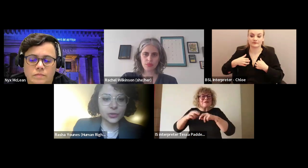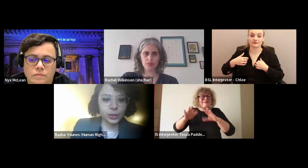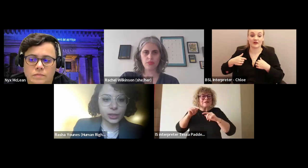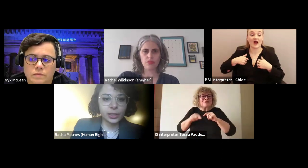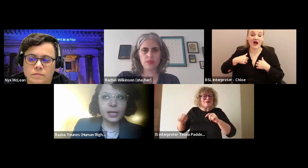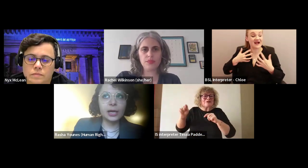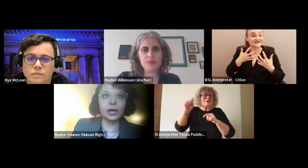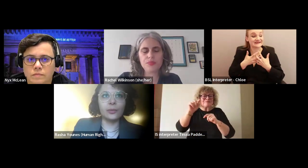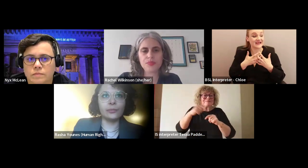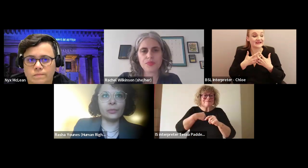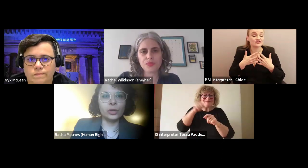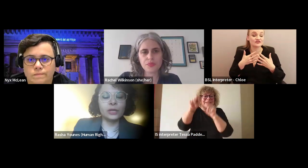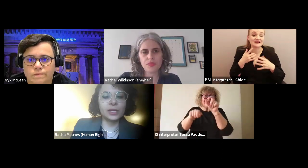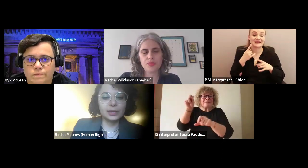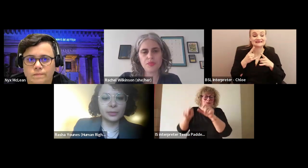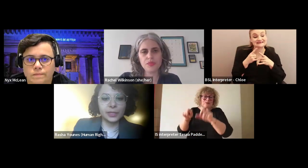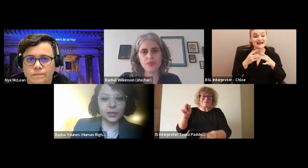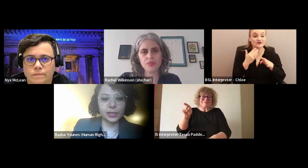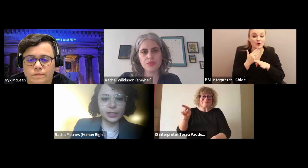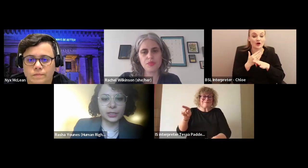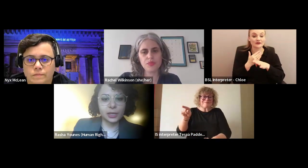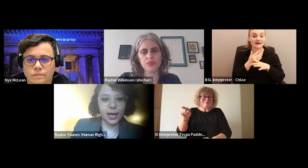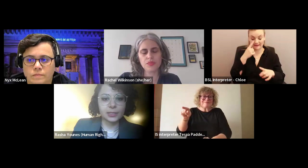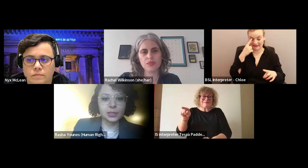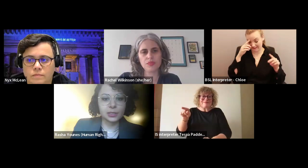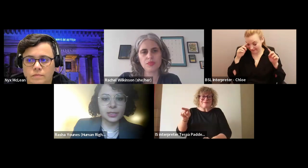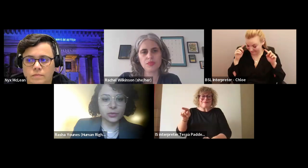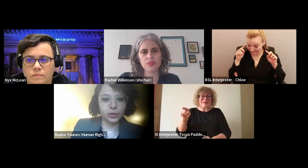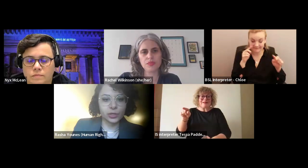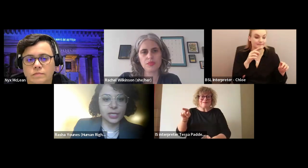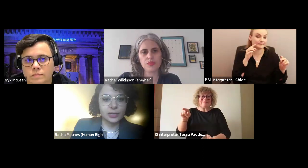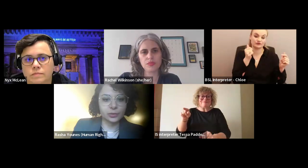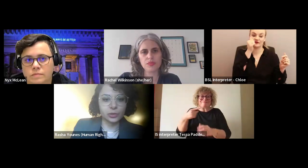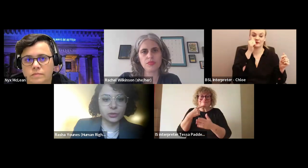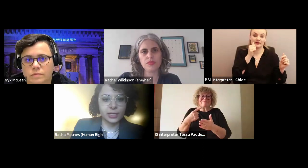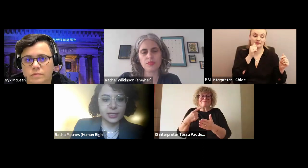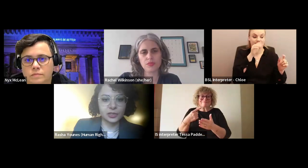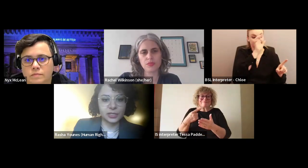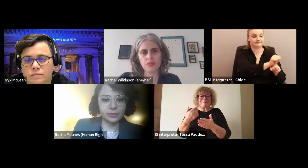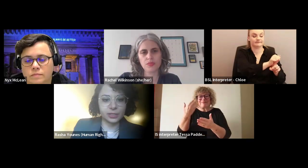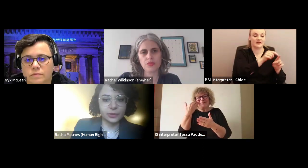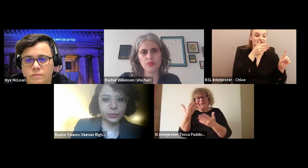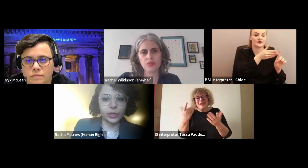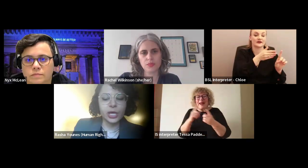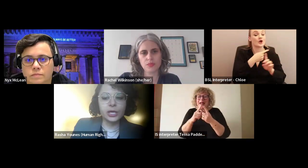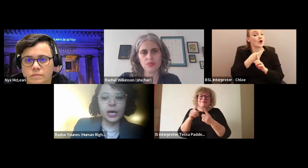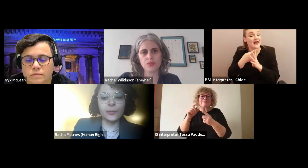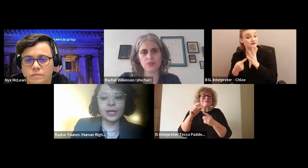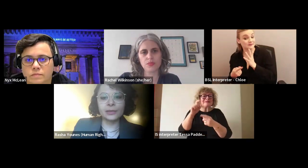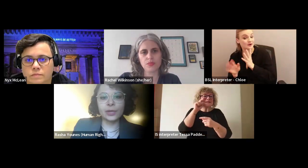engage in sex work, would immediately be targeted as sex workers as opposed to as LGBT plus